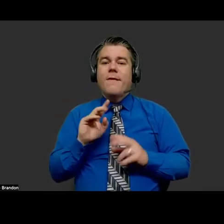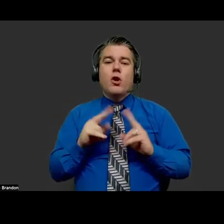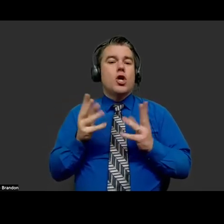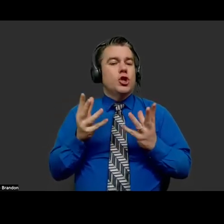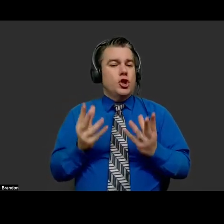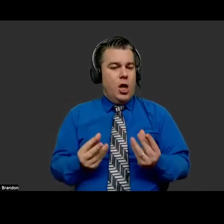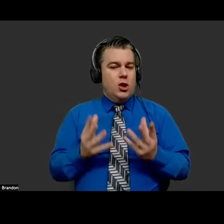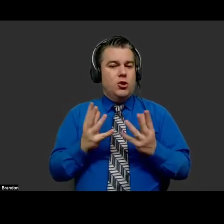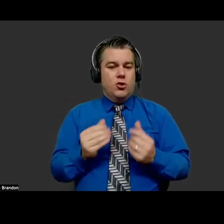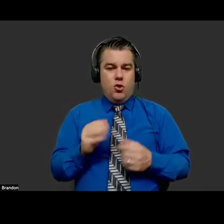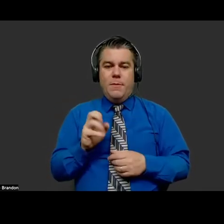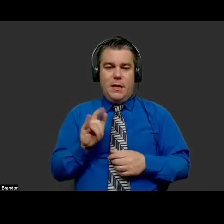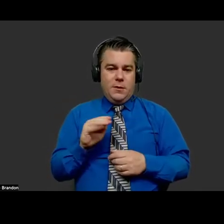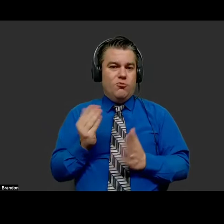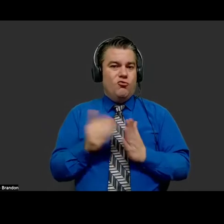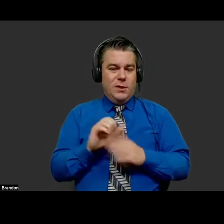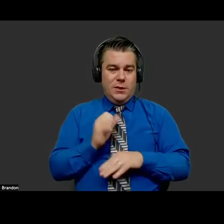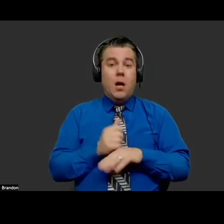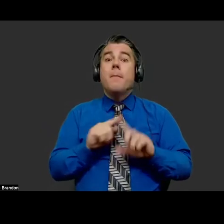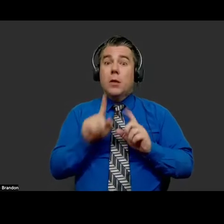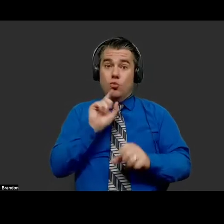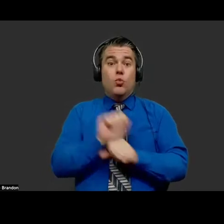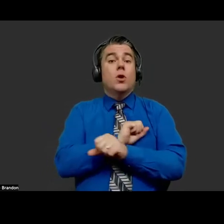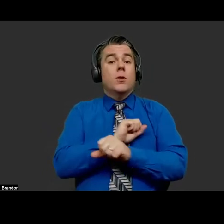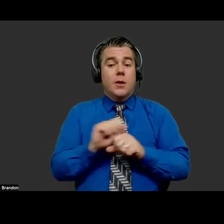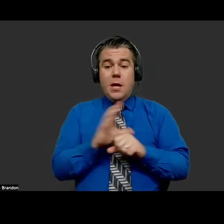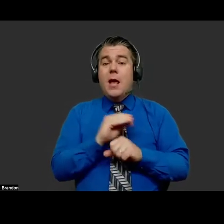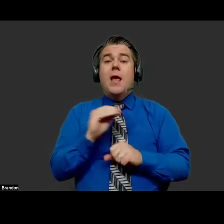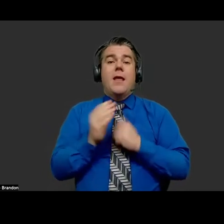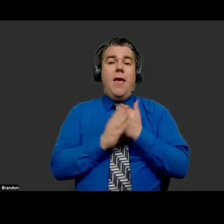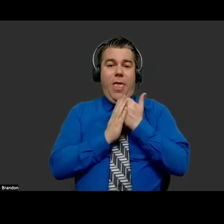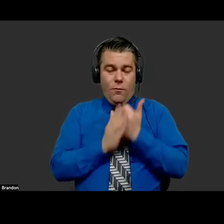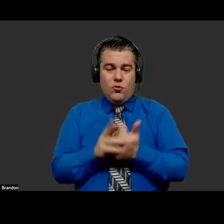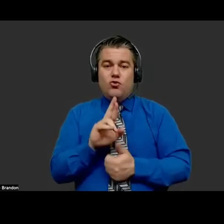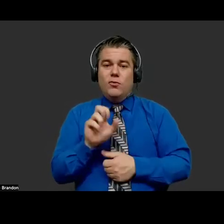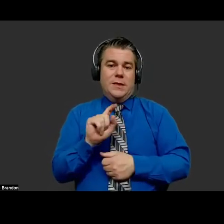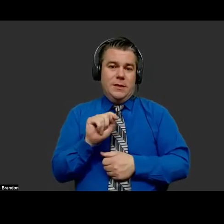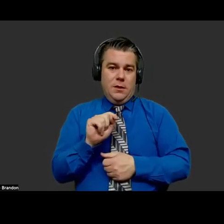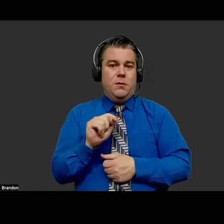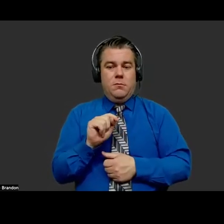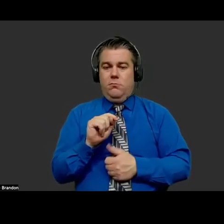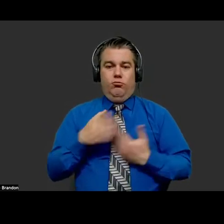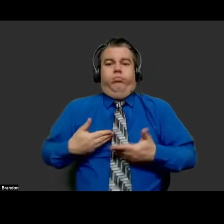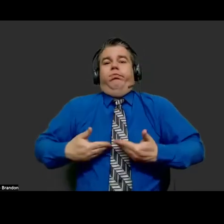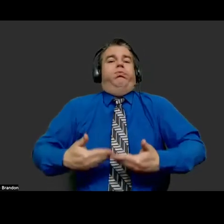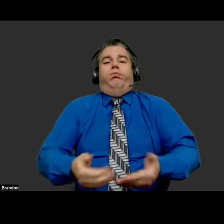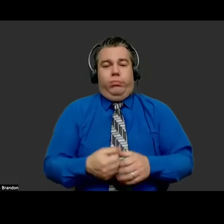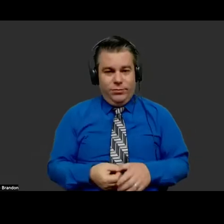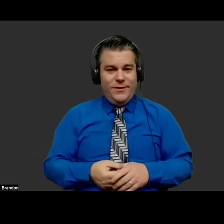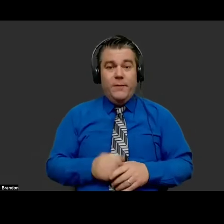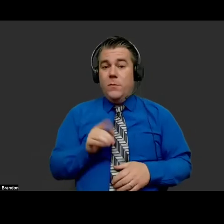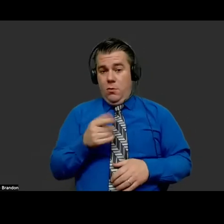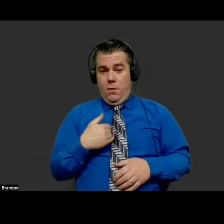metabolism reset, but it's working and it helps reset us and get us going. And so if you have somebody just